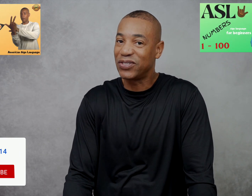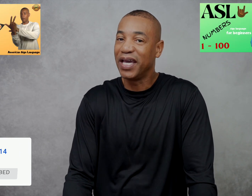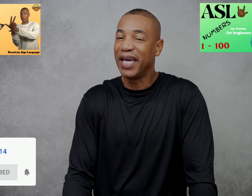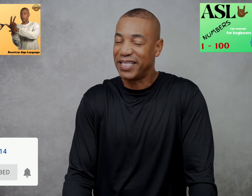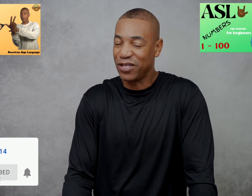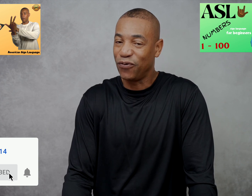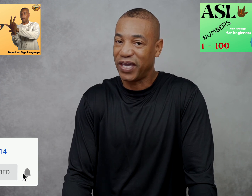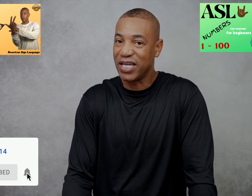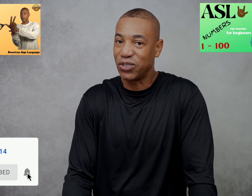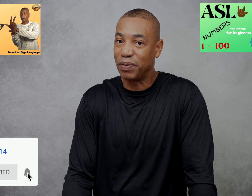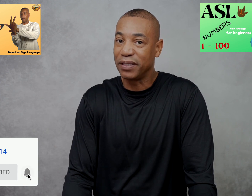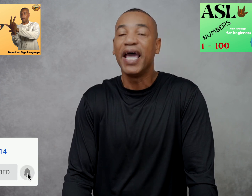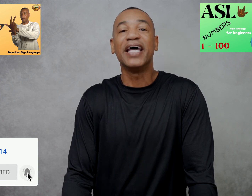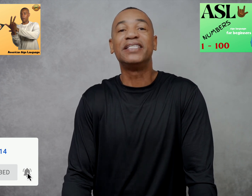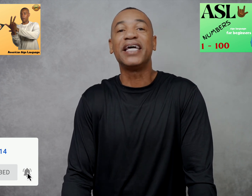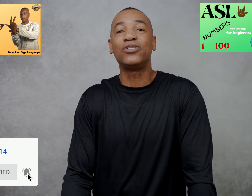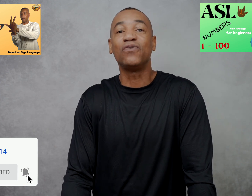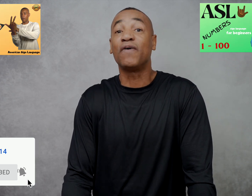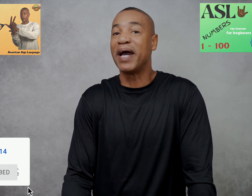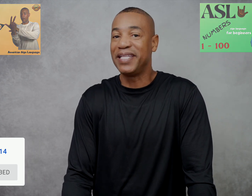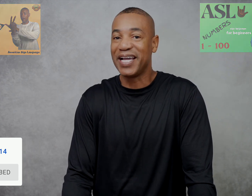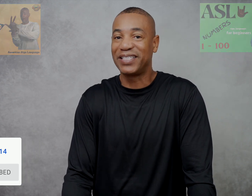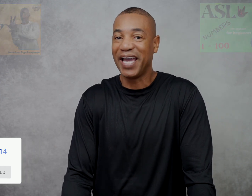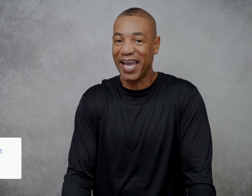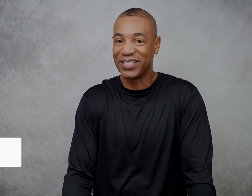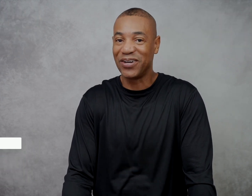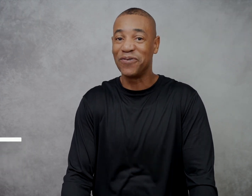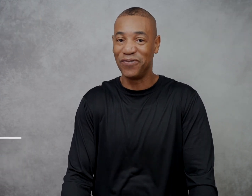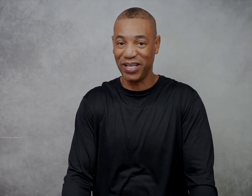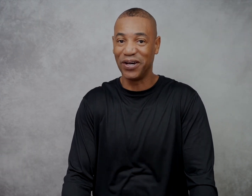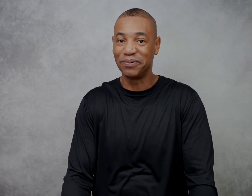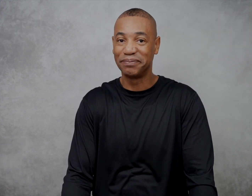hit that notification button and stay tuned for my next ASL video.